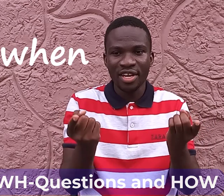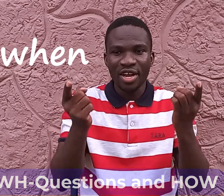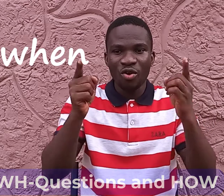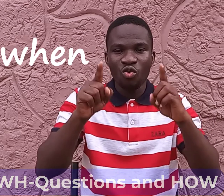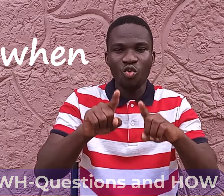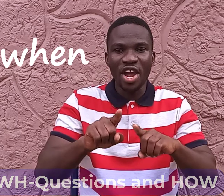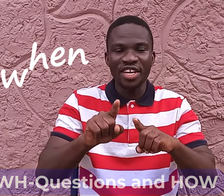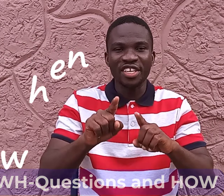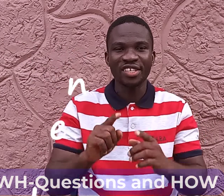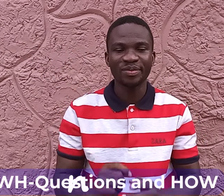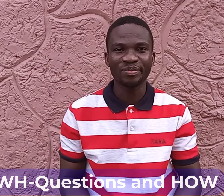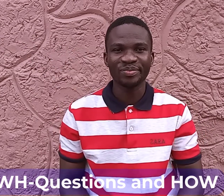when.